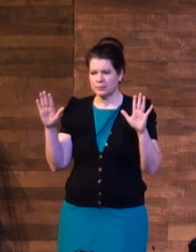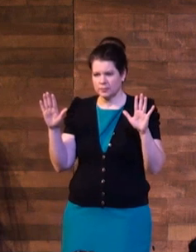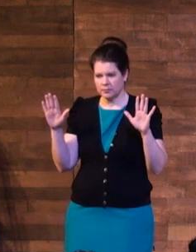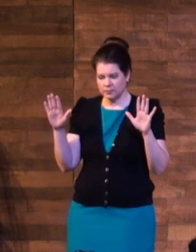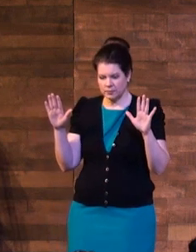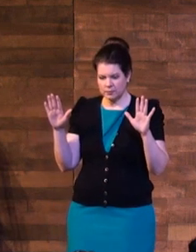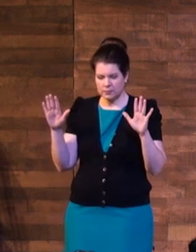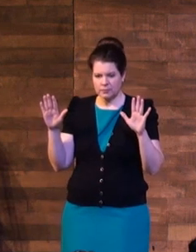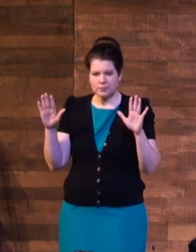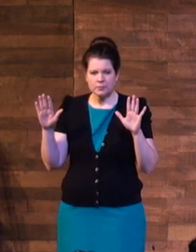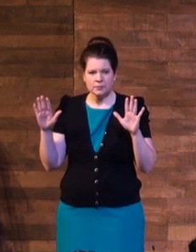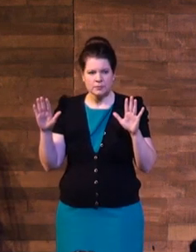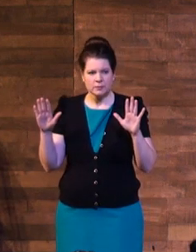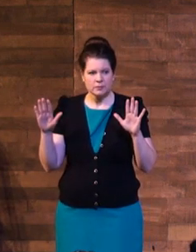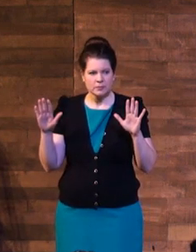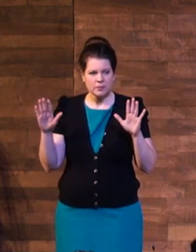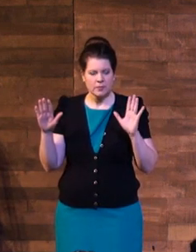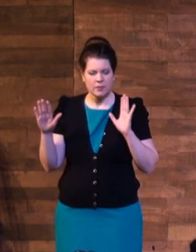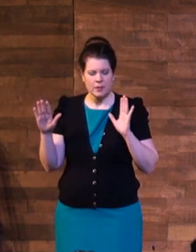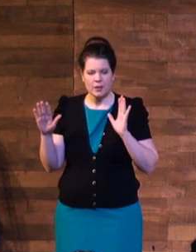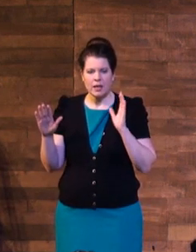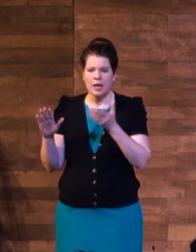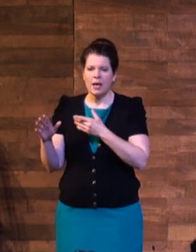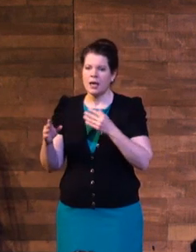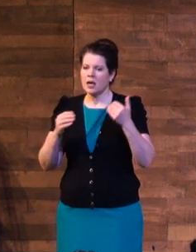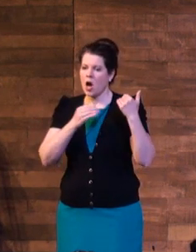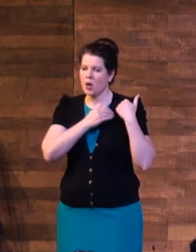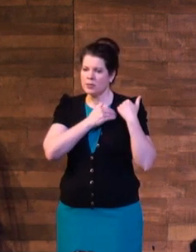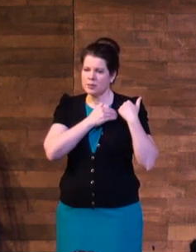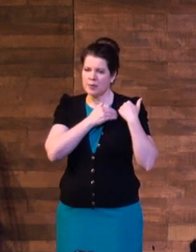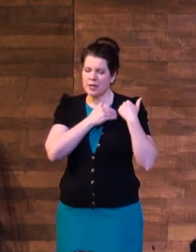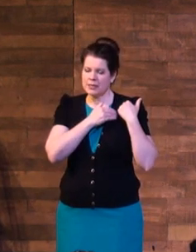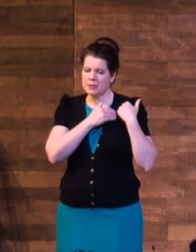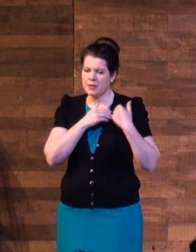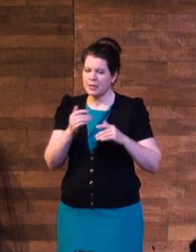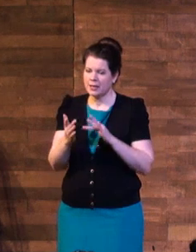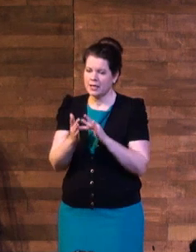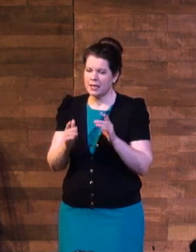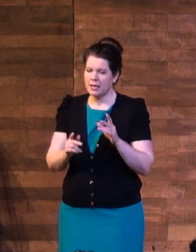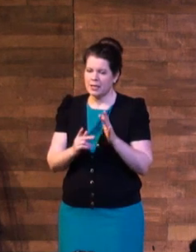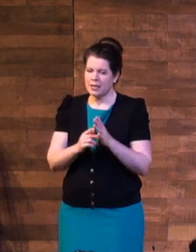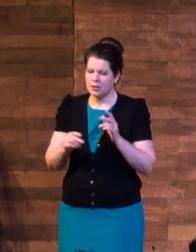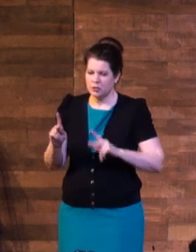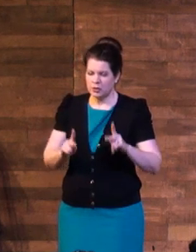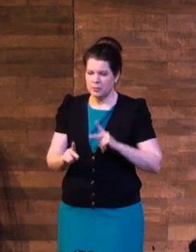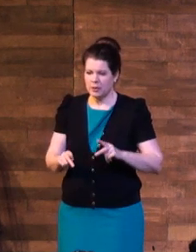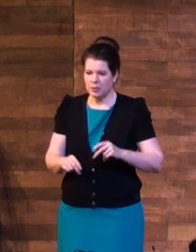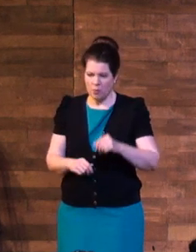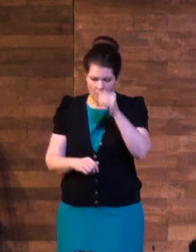And the job of all of us as Christian parents, I think, is to raise kids who do the same thing, make the same decision.